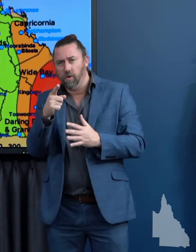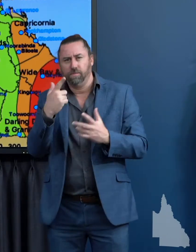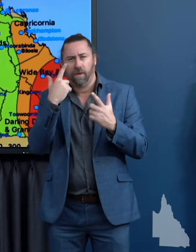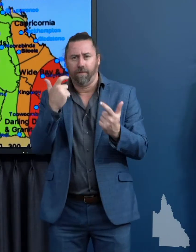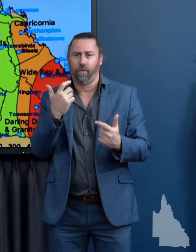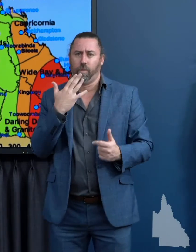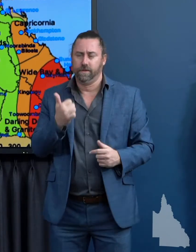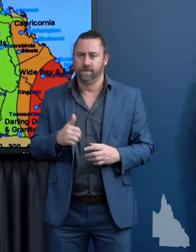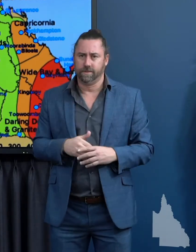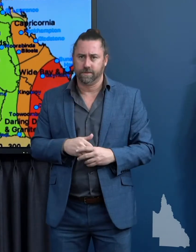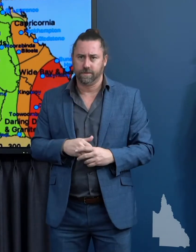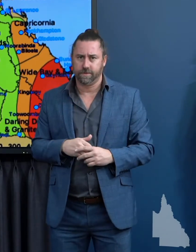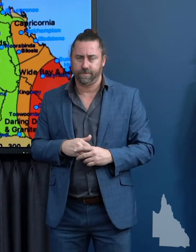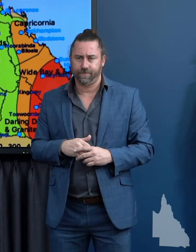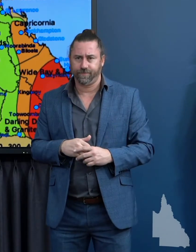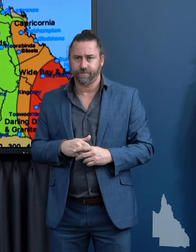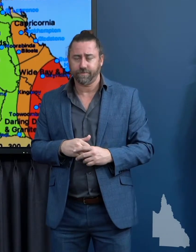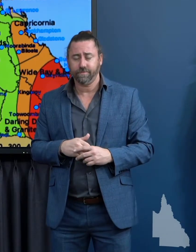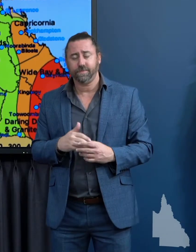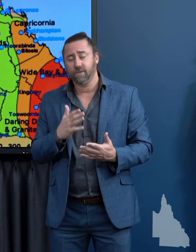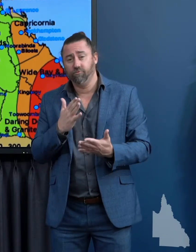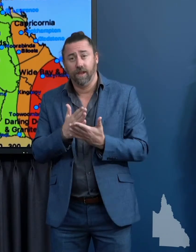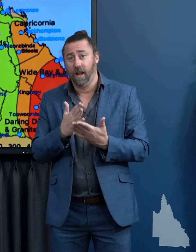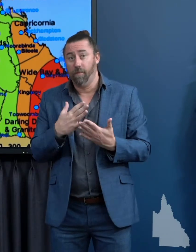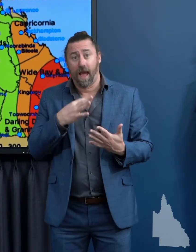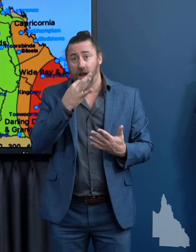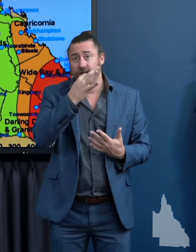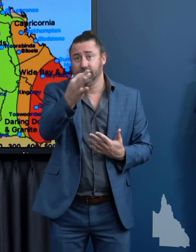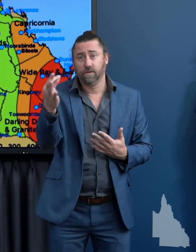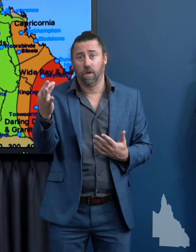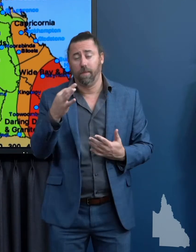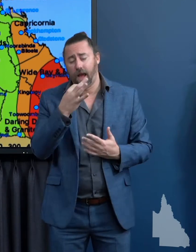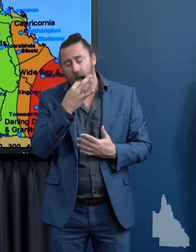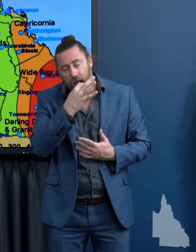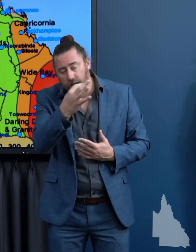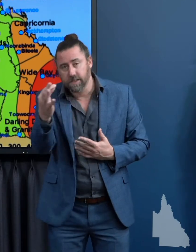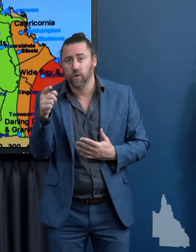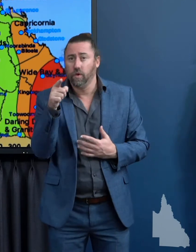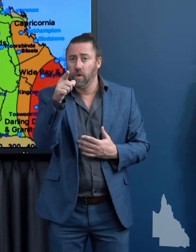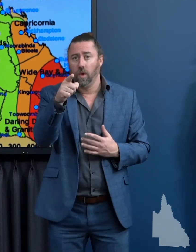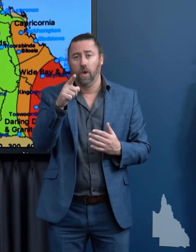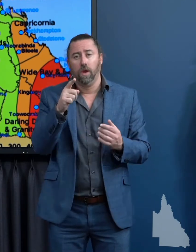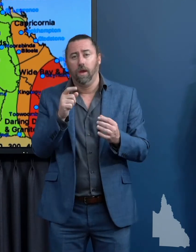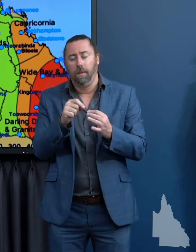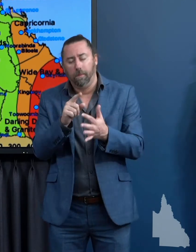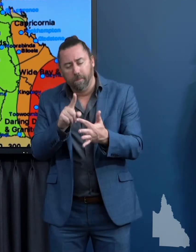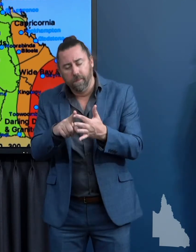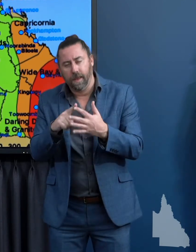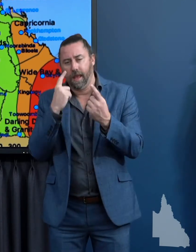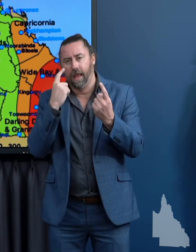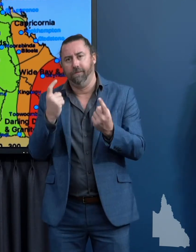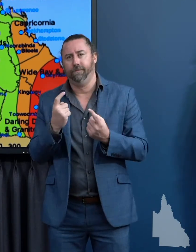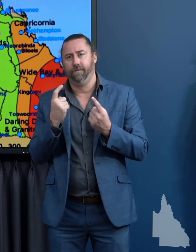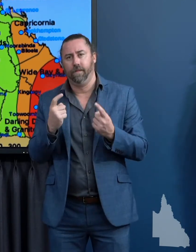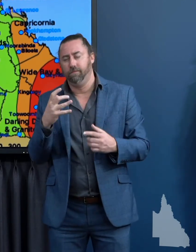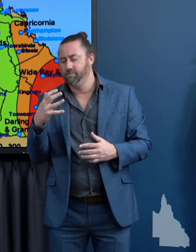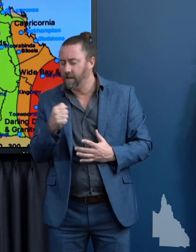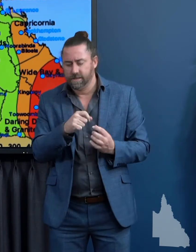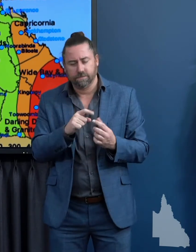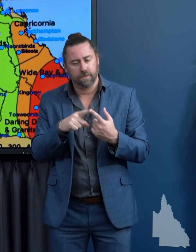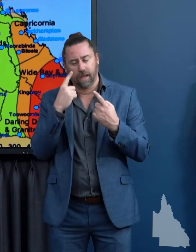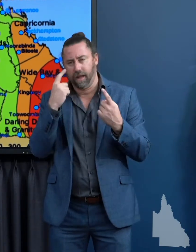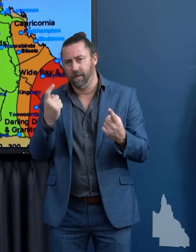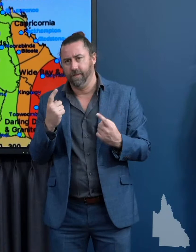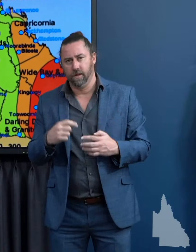So I ask again that you please be incredibly careful out there. For those areas that have